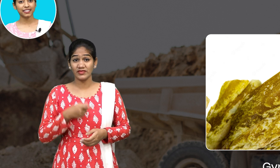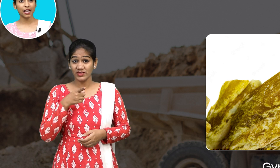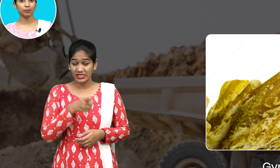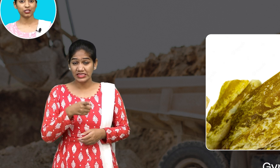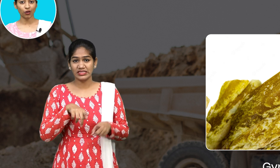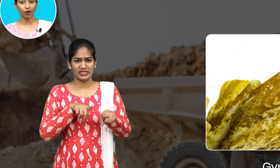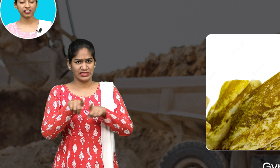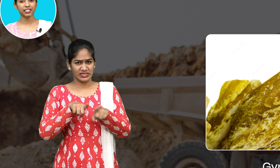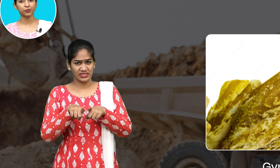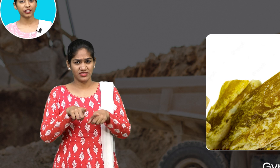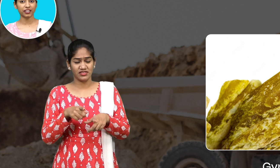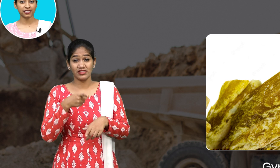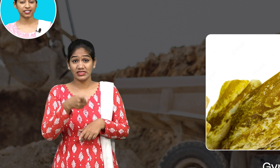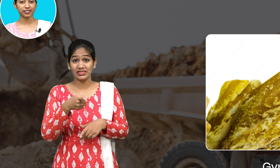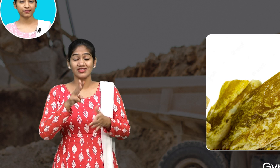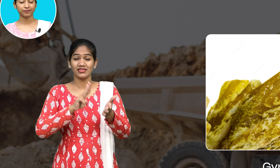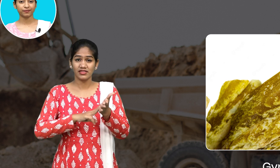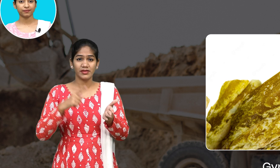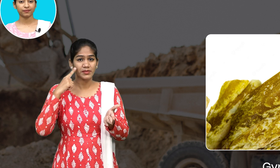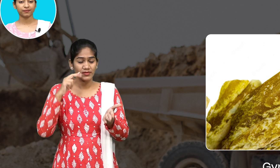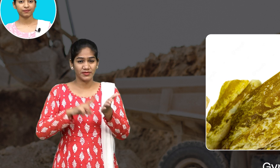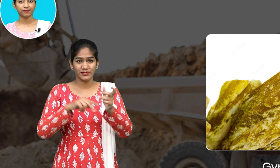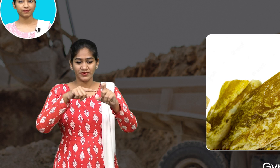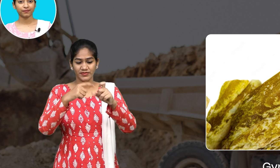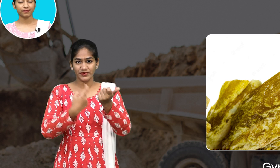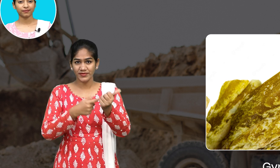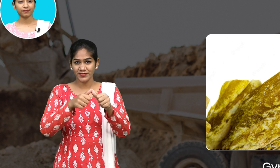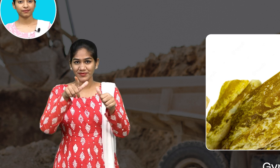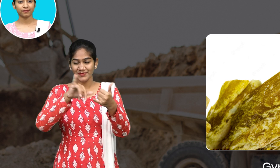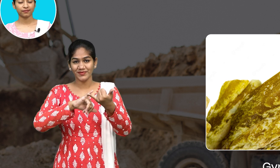are examples of such minerals.